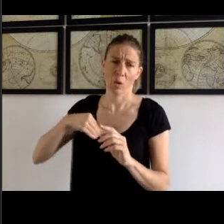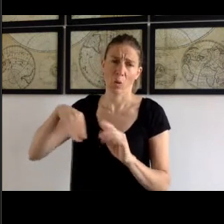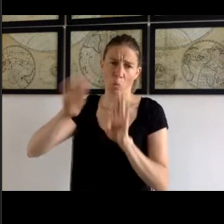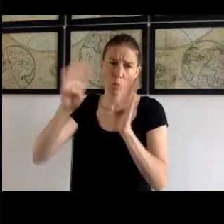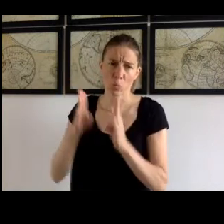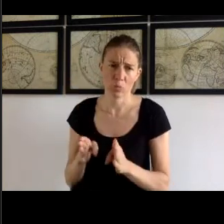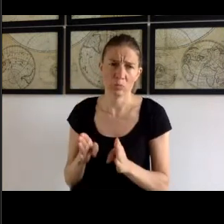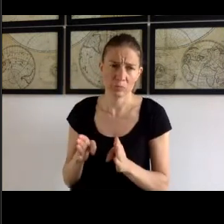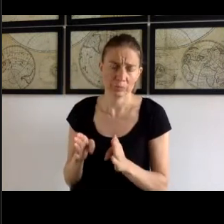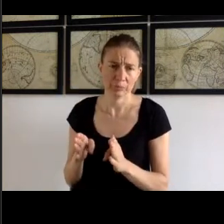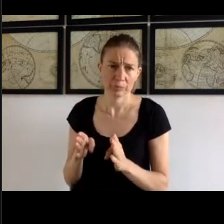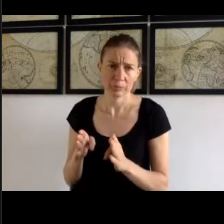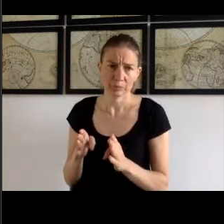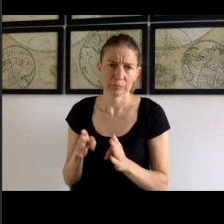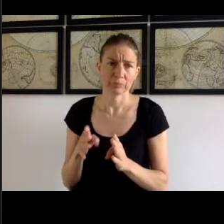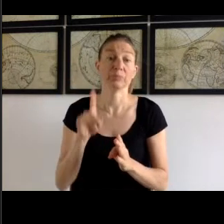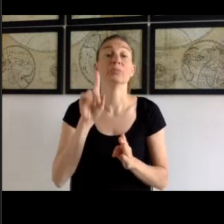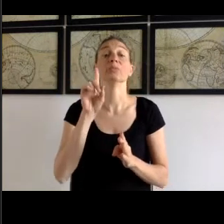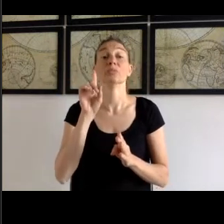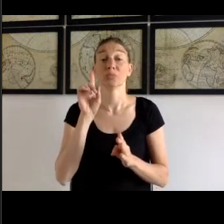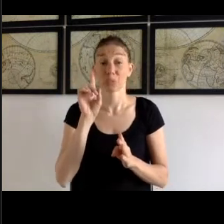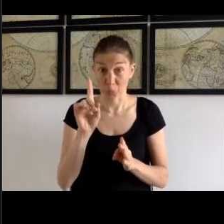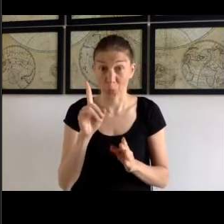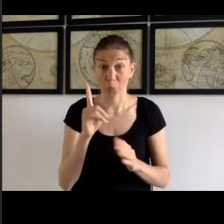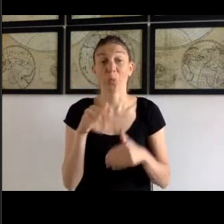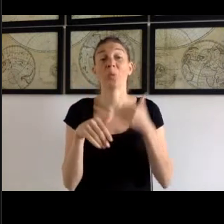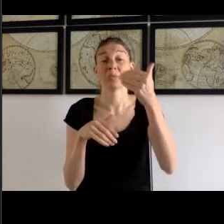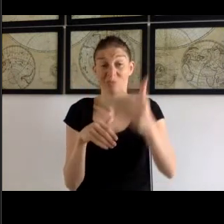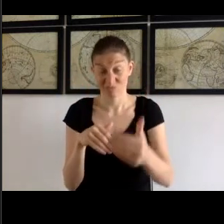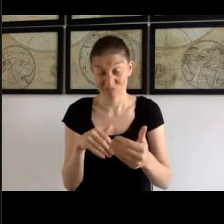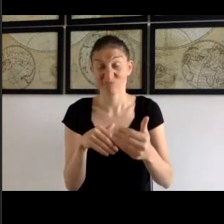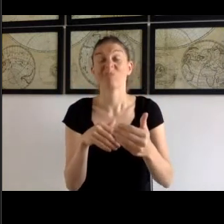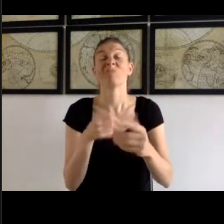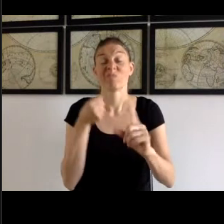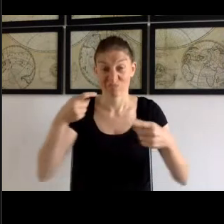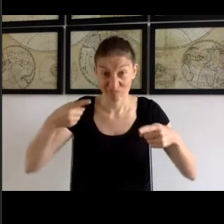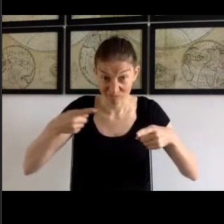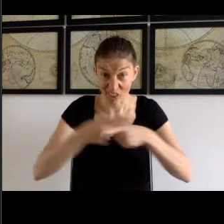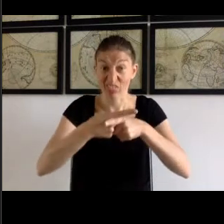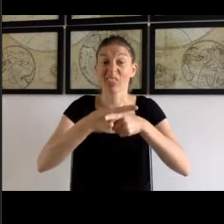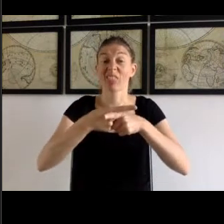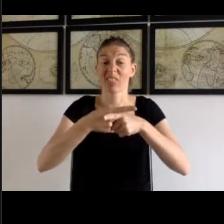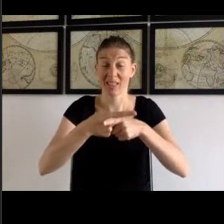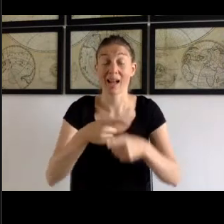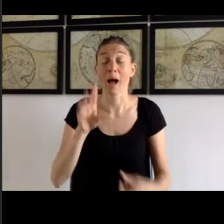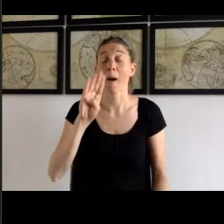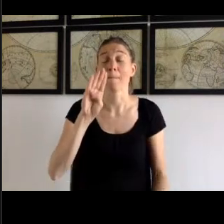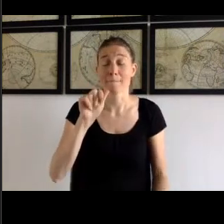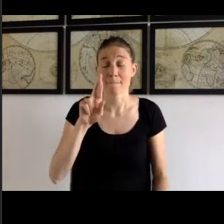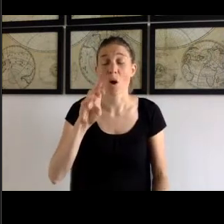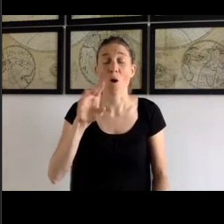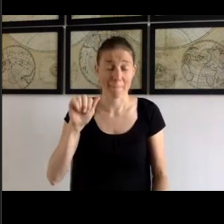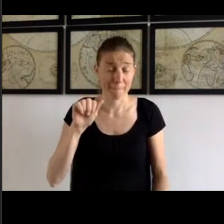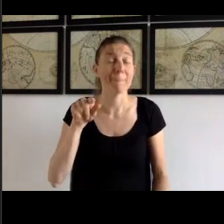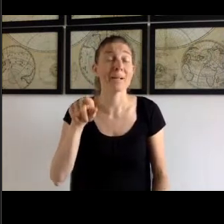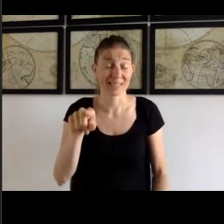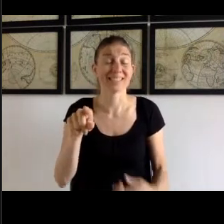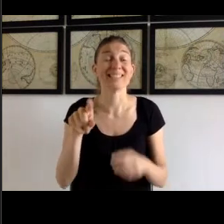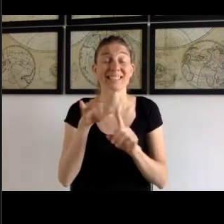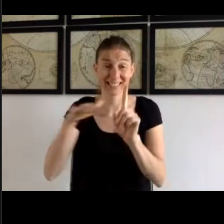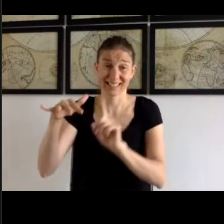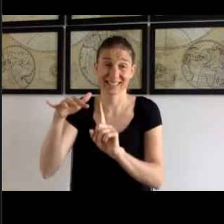that next time a very negative issue, because the barème system for diagnosis